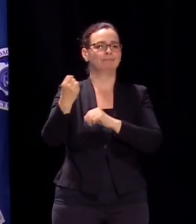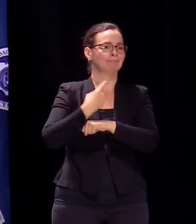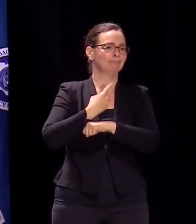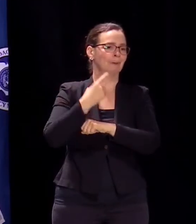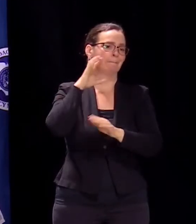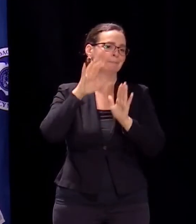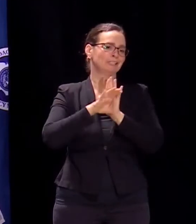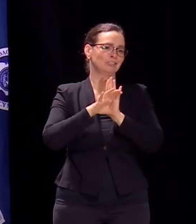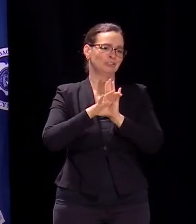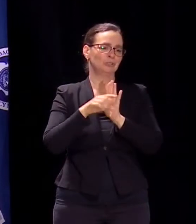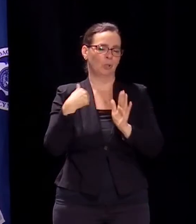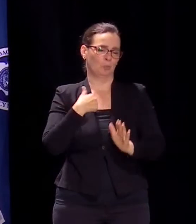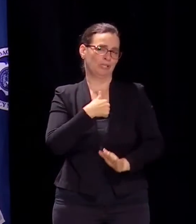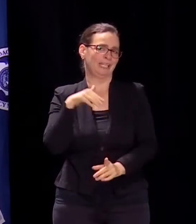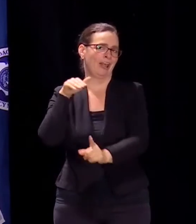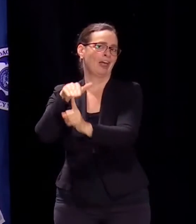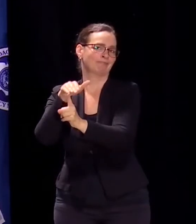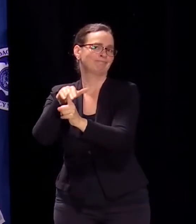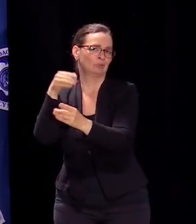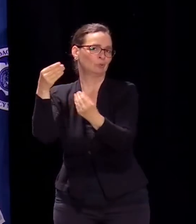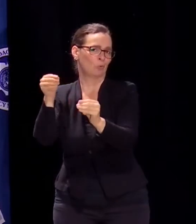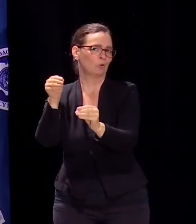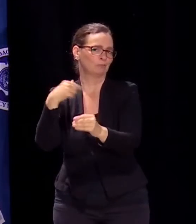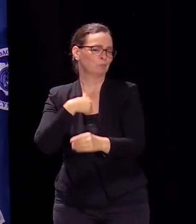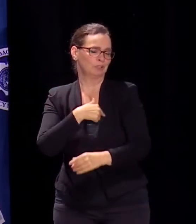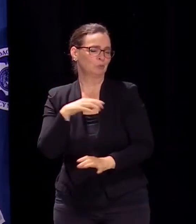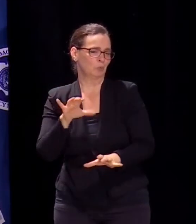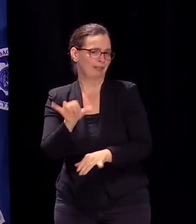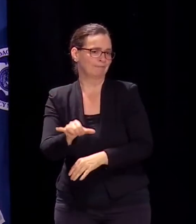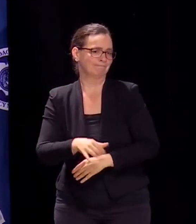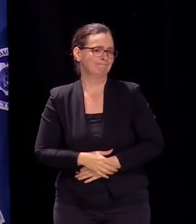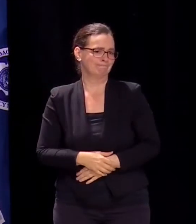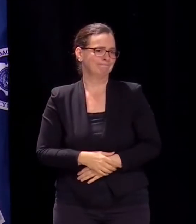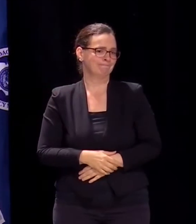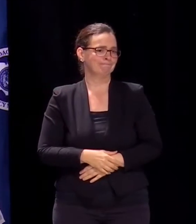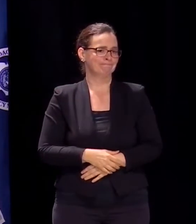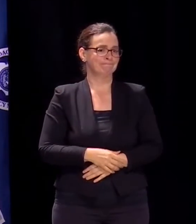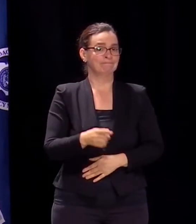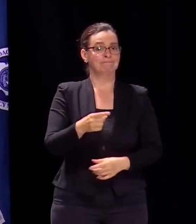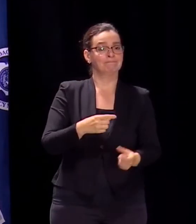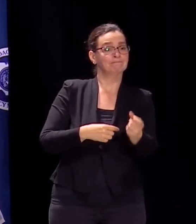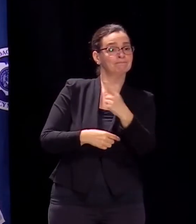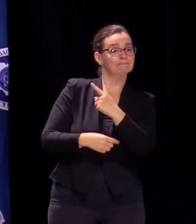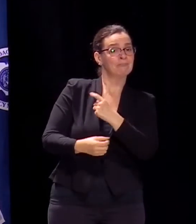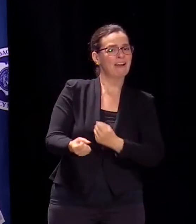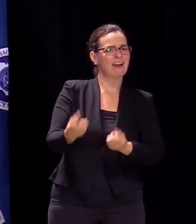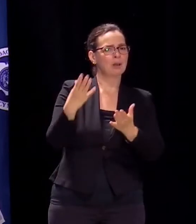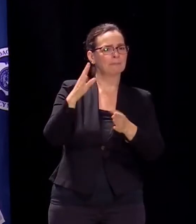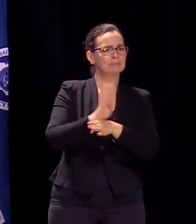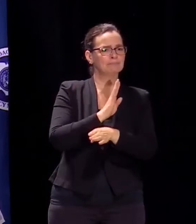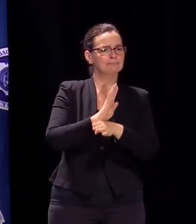with that process. How many businesses have been fined? I'm not sure. I know there's a handful.